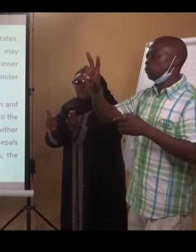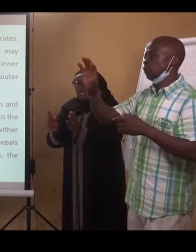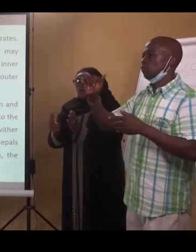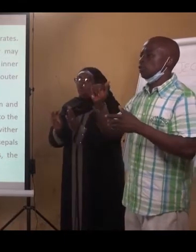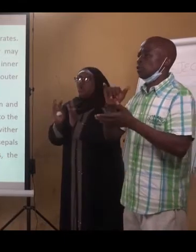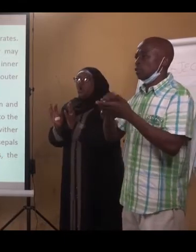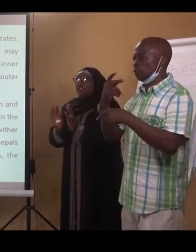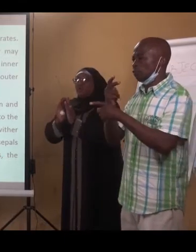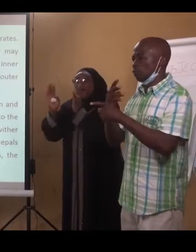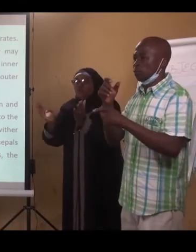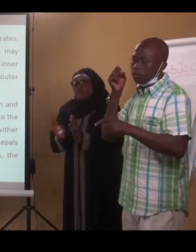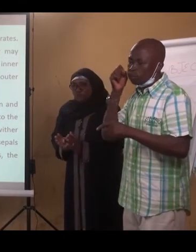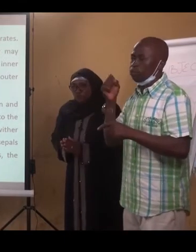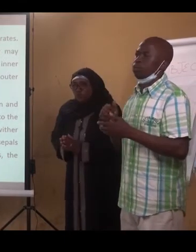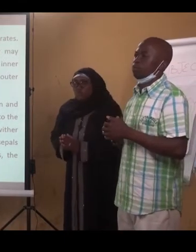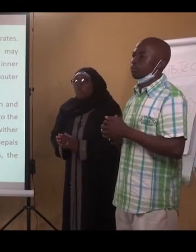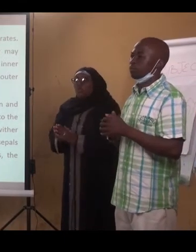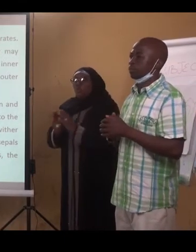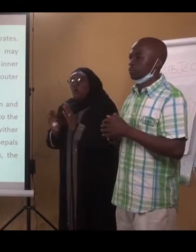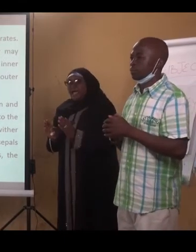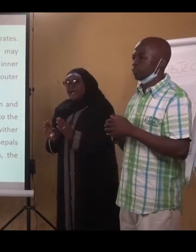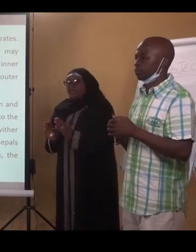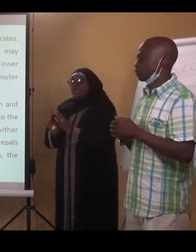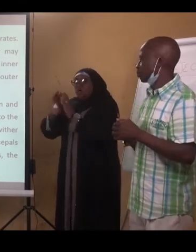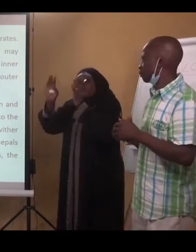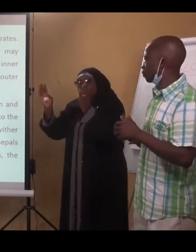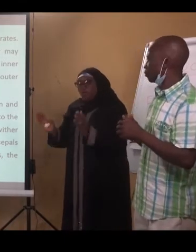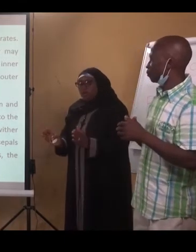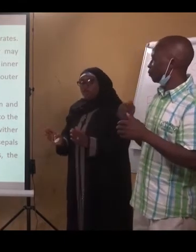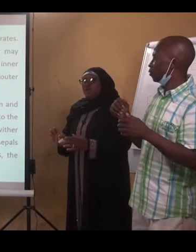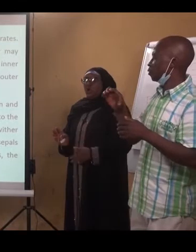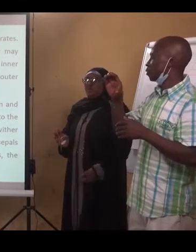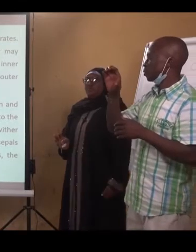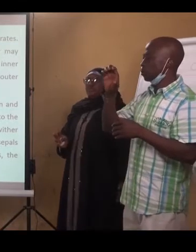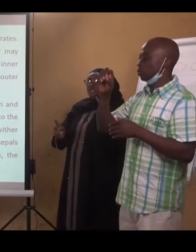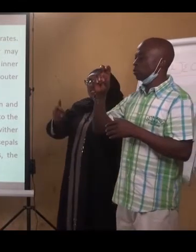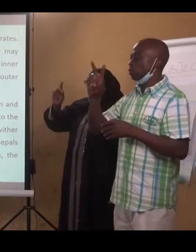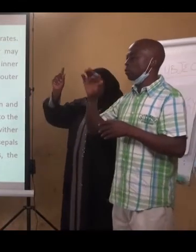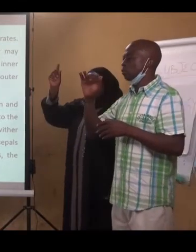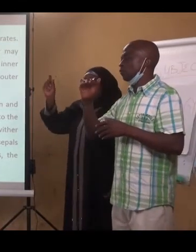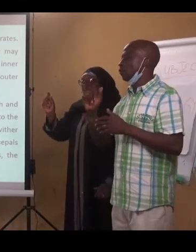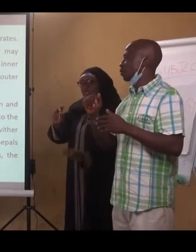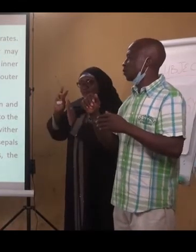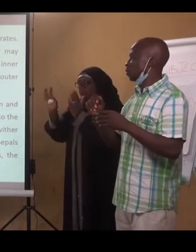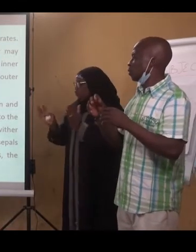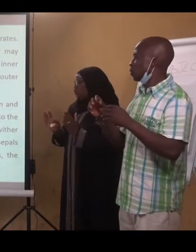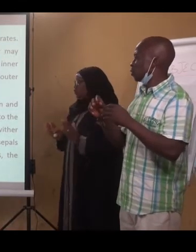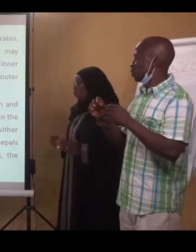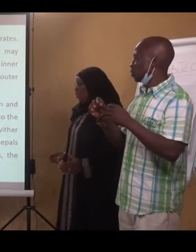now becomes the part of the fruit, while the ovary wall becomes the fruit wall.